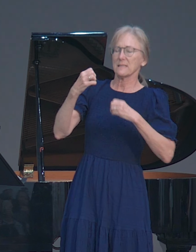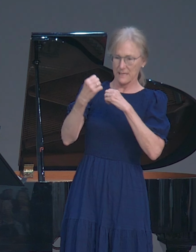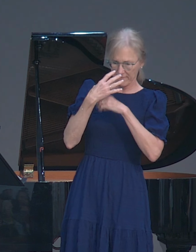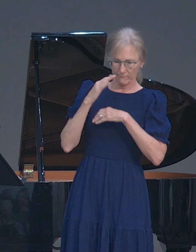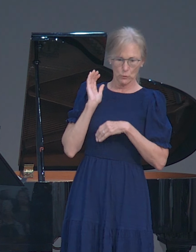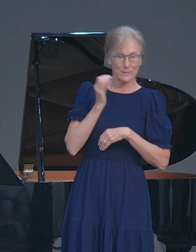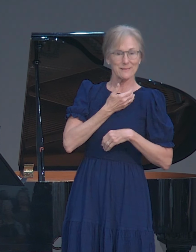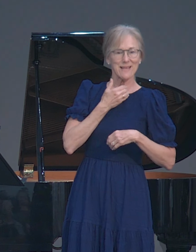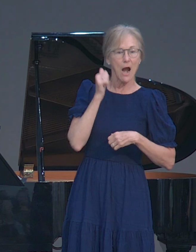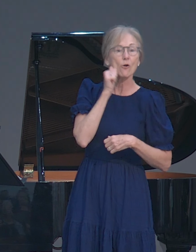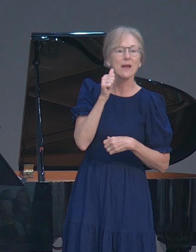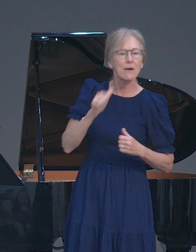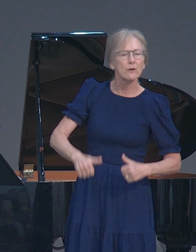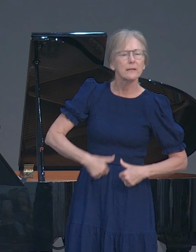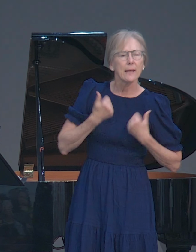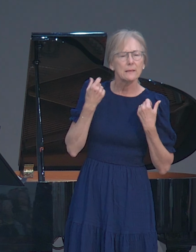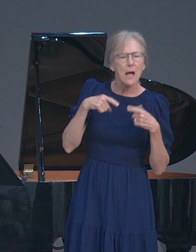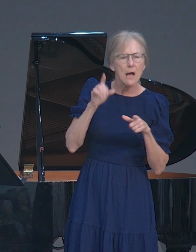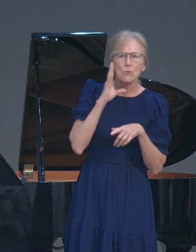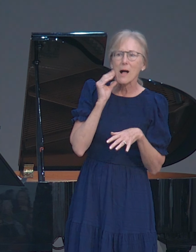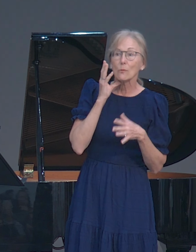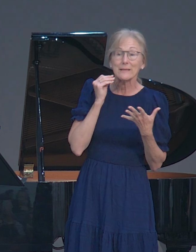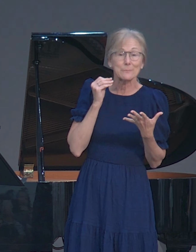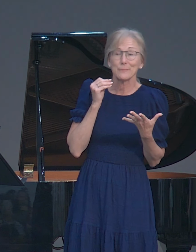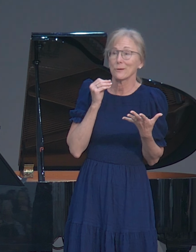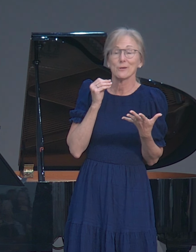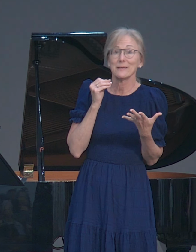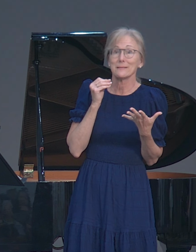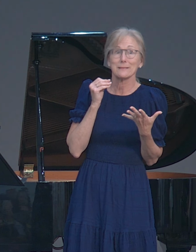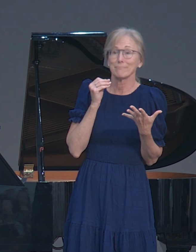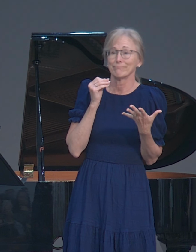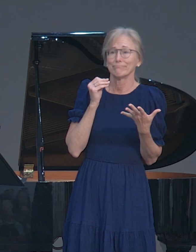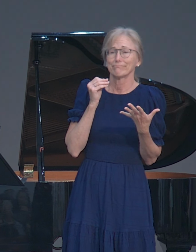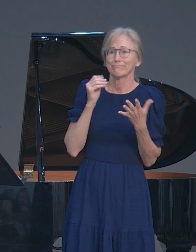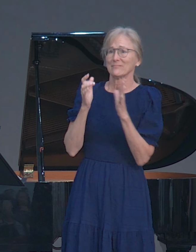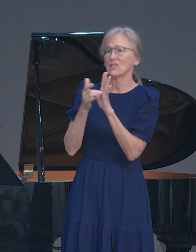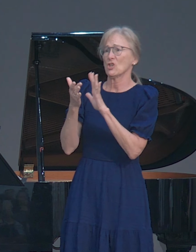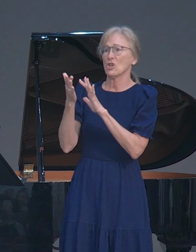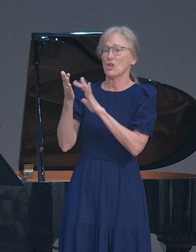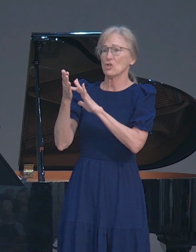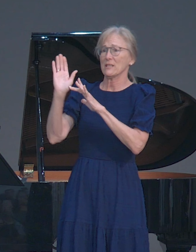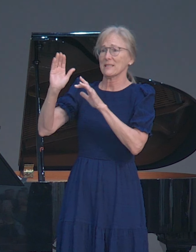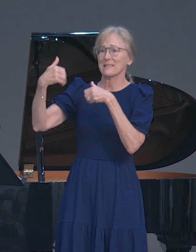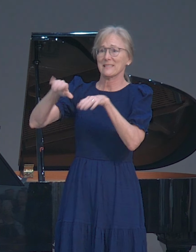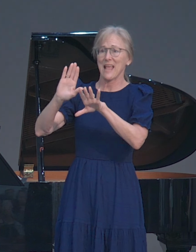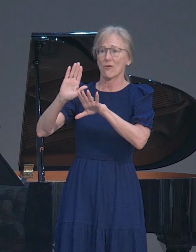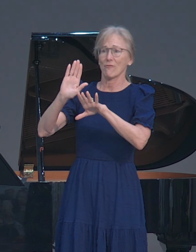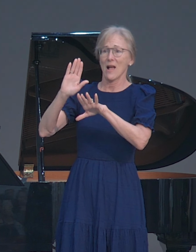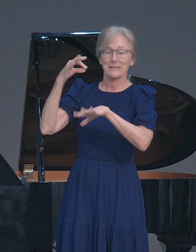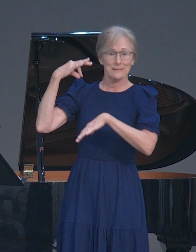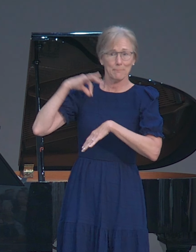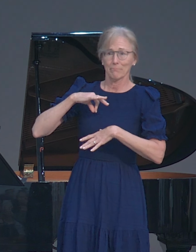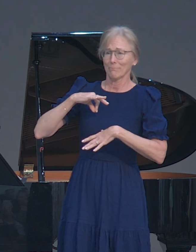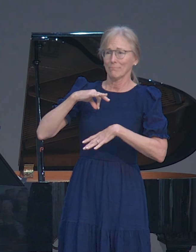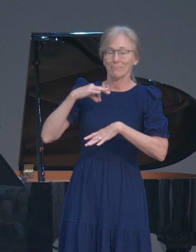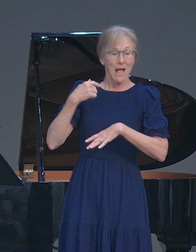we experience all the benefits of his sacrifice. Freedom from